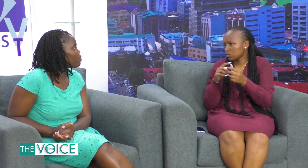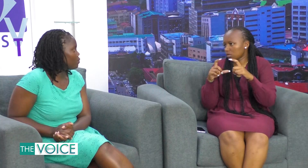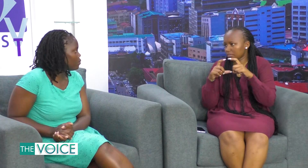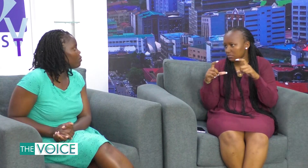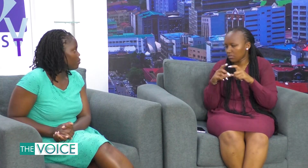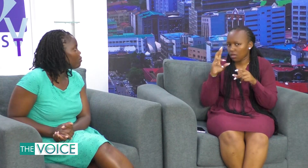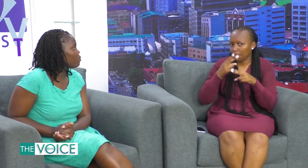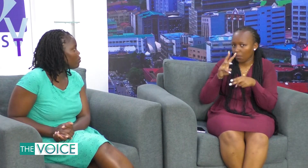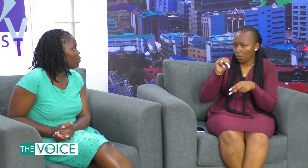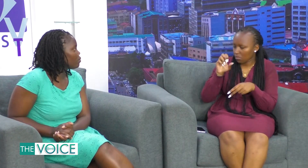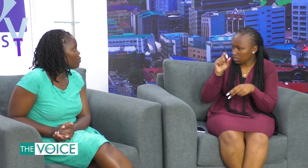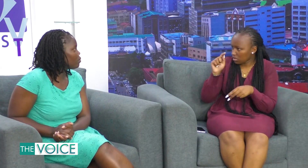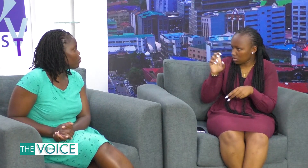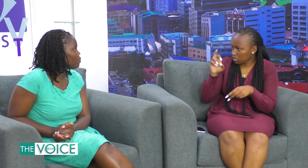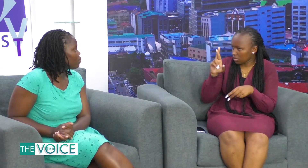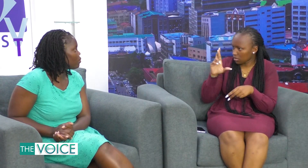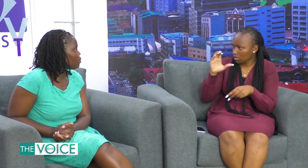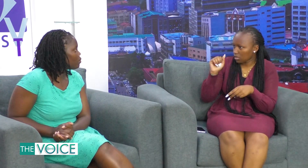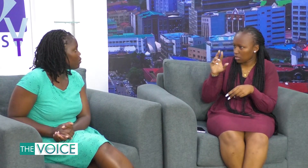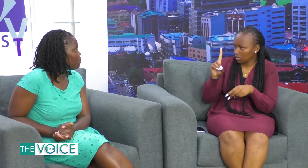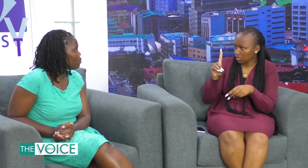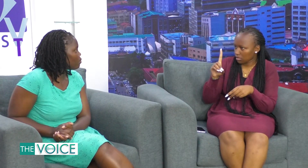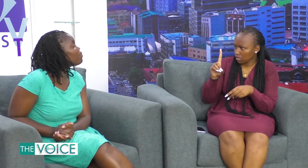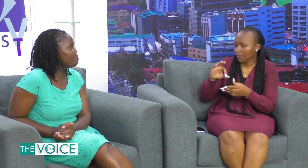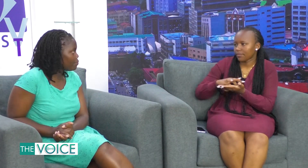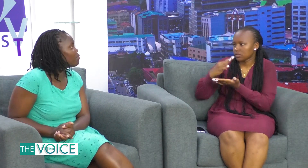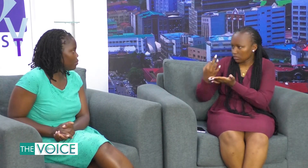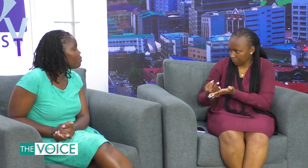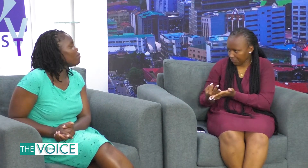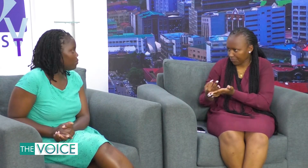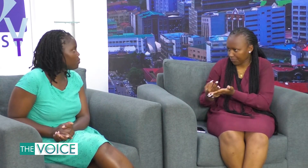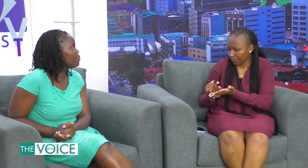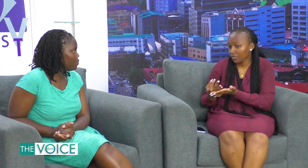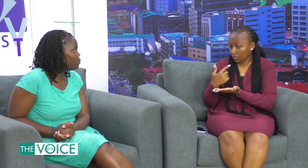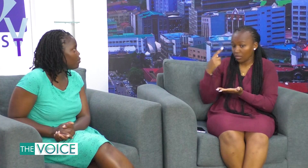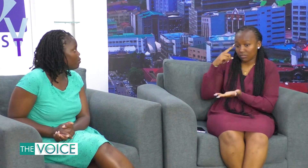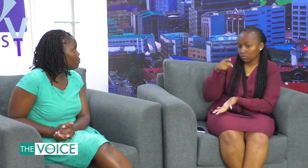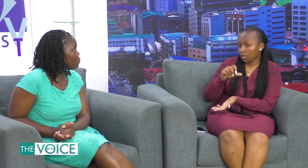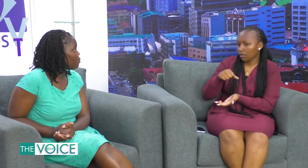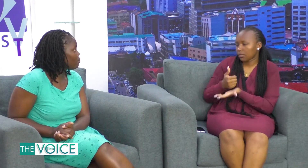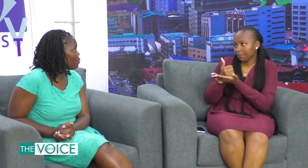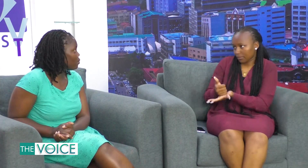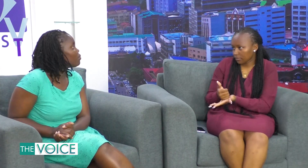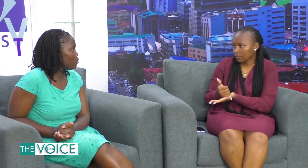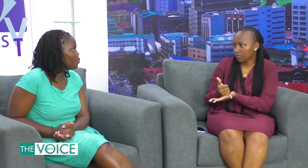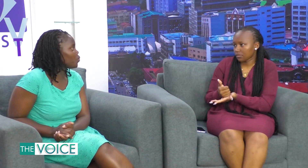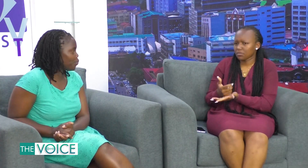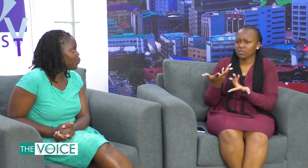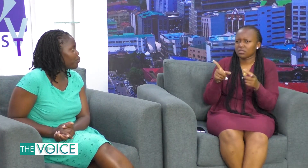For me, I could advise those who are watching us to apply at USIU. We have a program called MasterCard. You